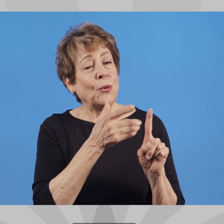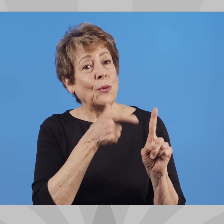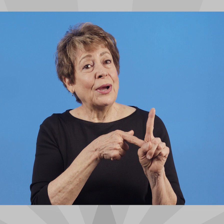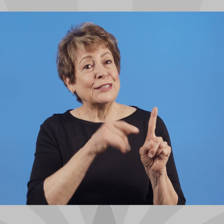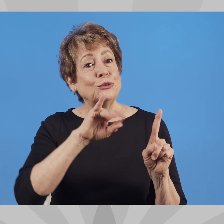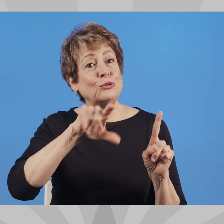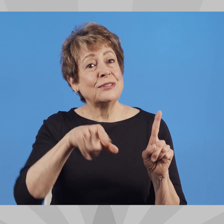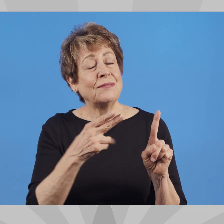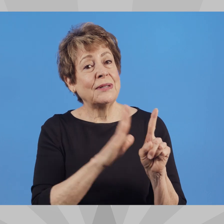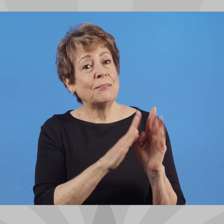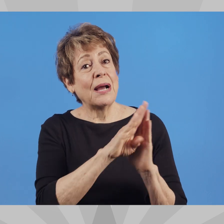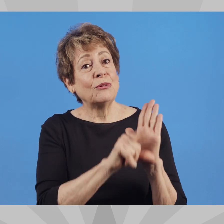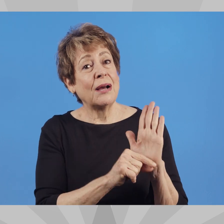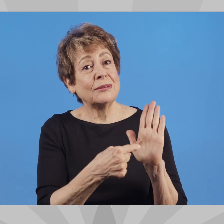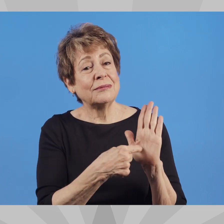Biography.